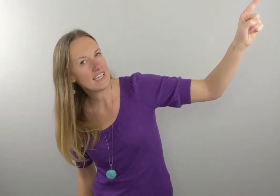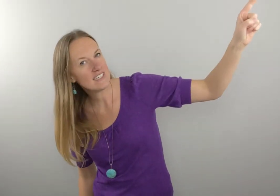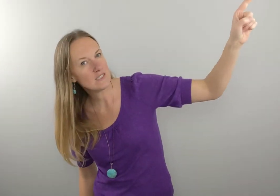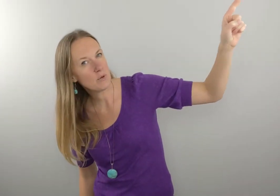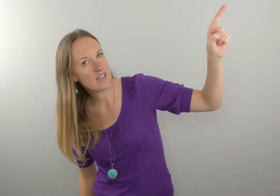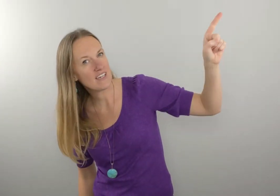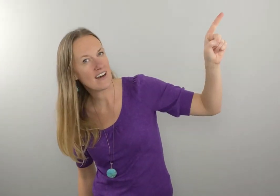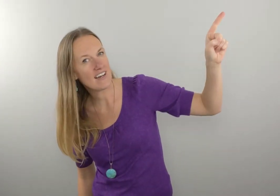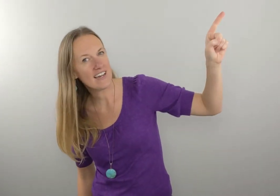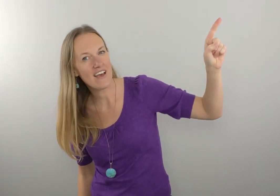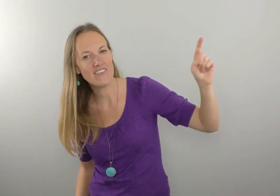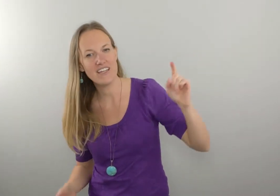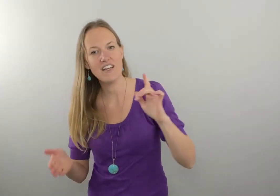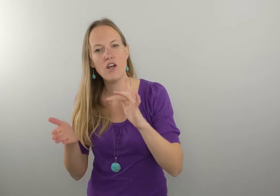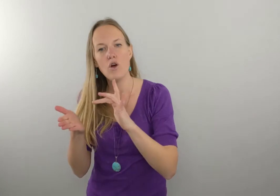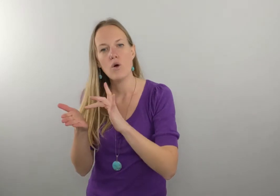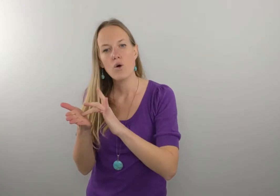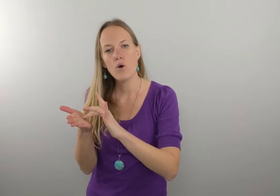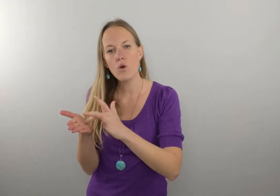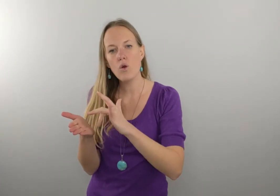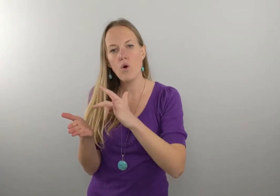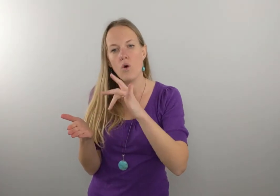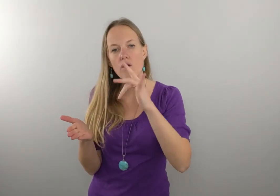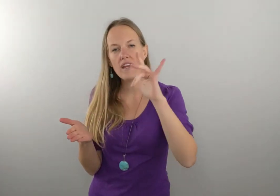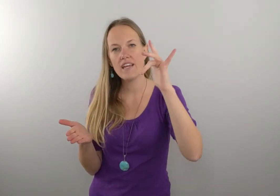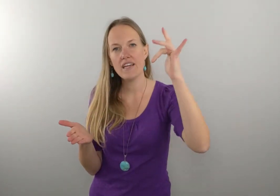his, pointing to God in heaven, glory,